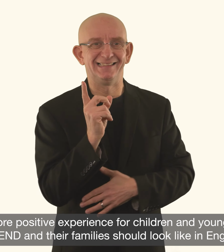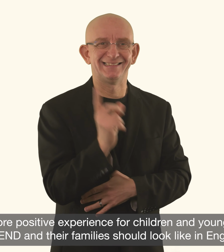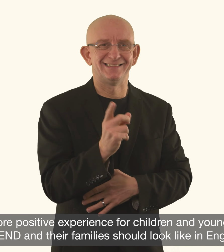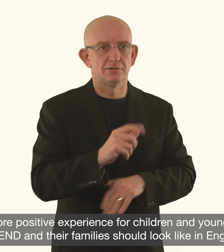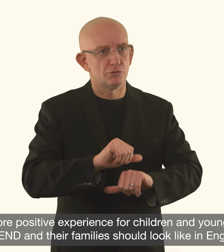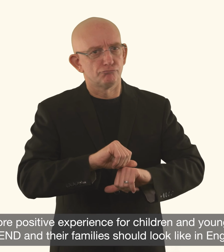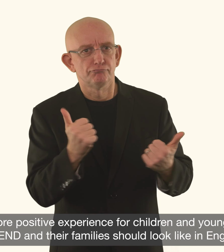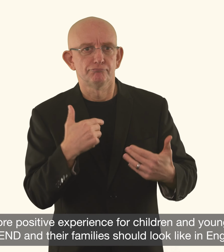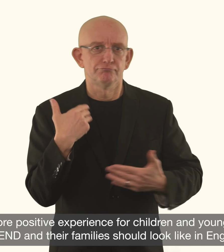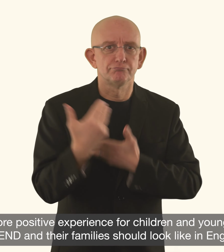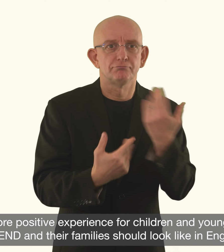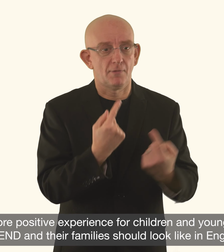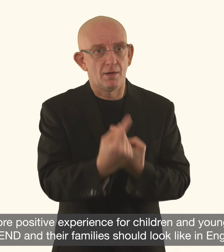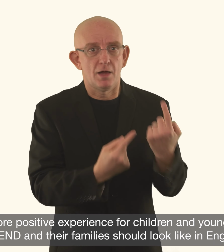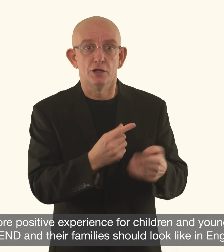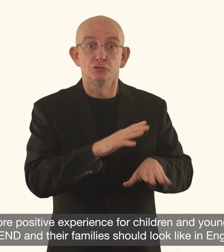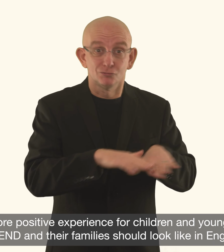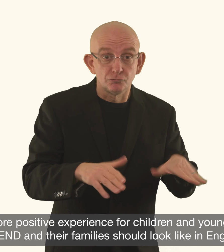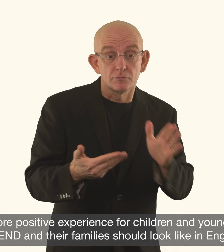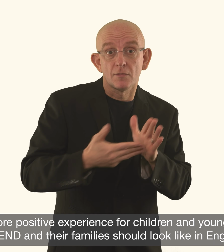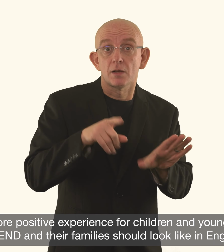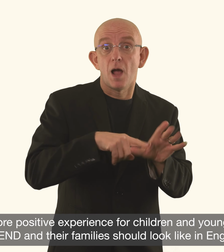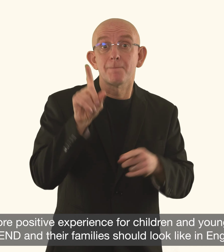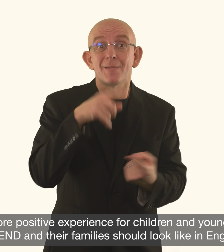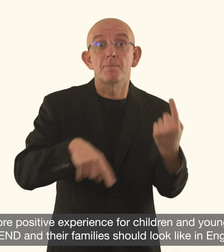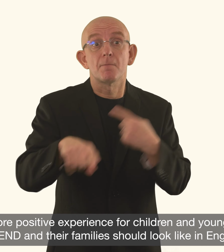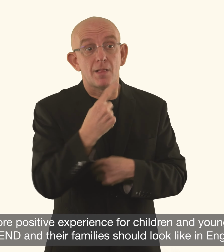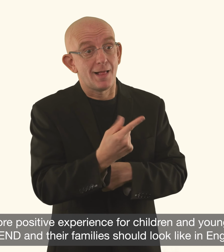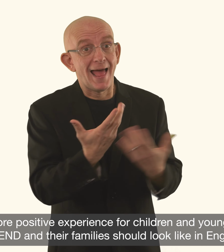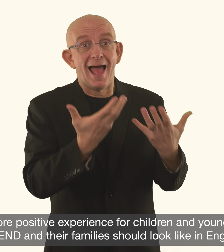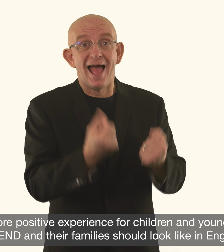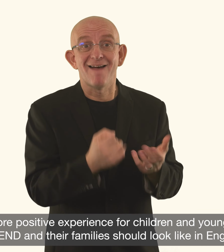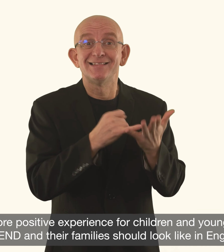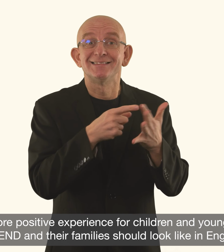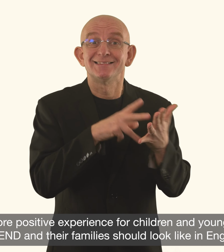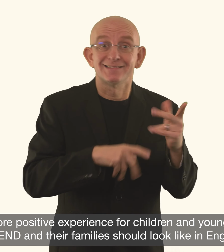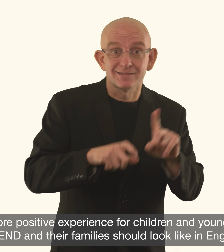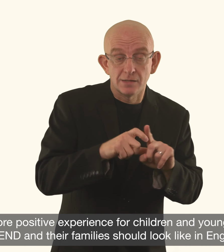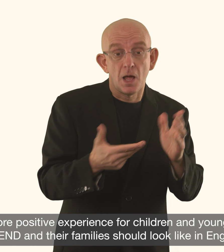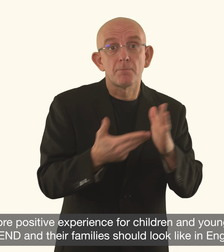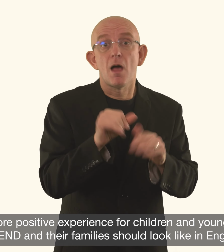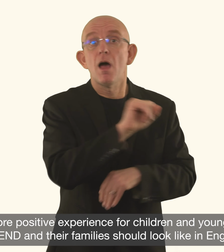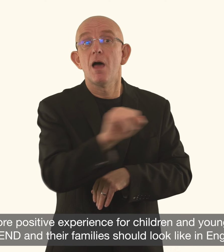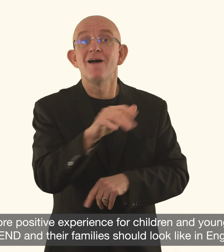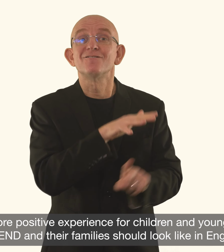What a more positive experience for children and young people with Send and their families should look like in England.